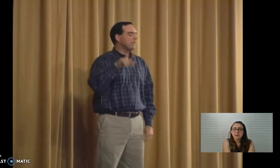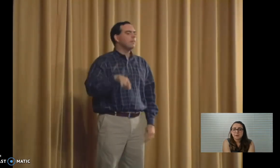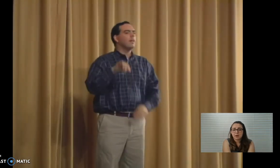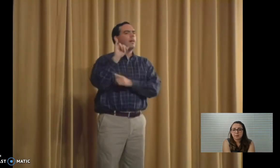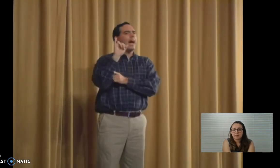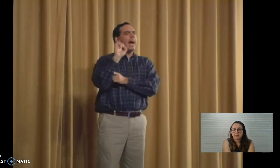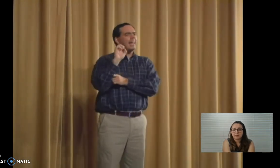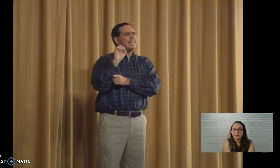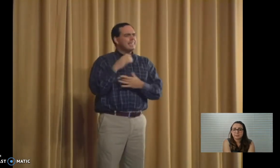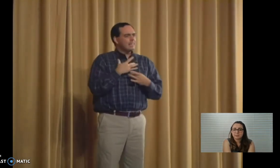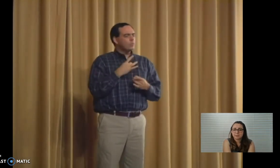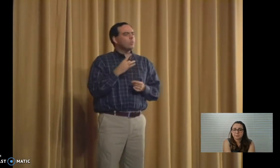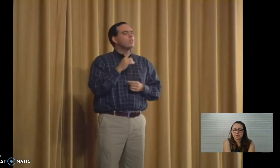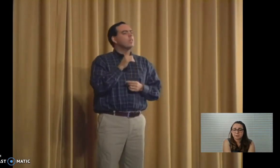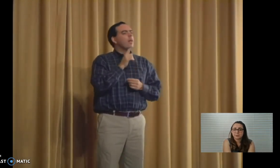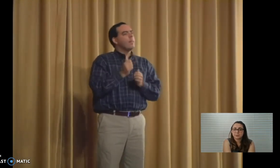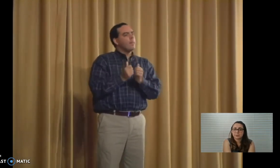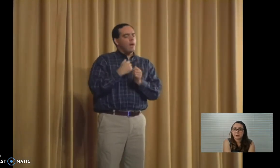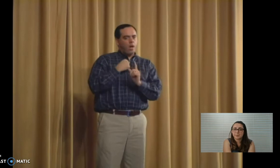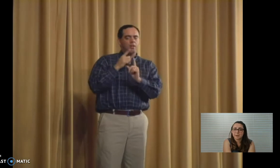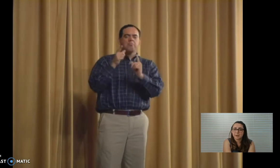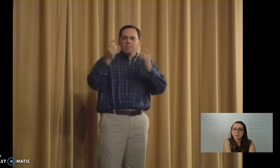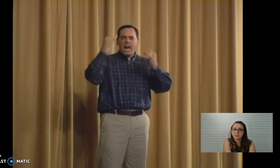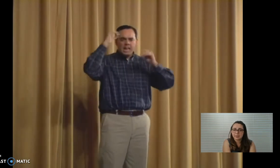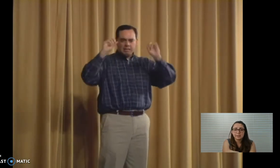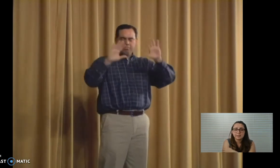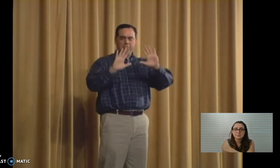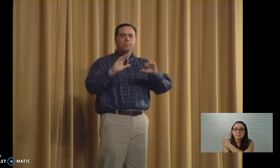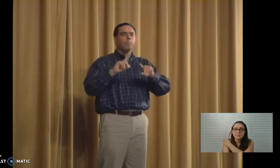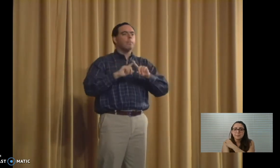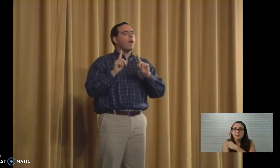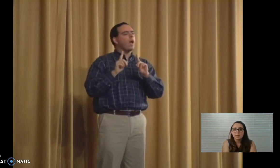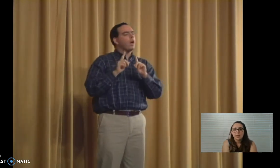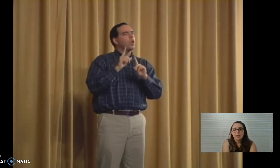Now I really want to talk about the Intelligence and Entrepreneurship Program here at UT.